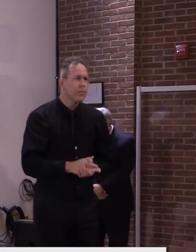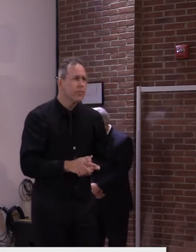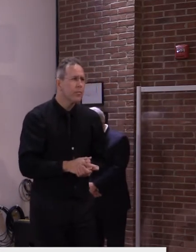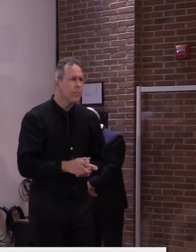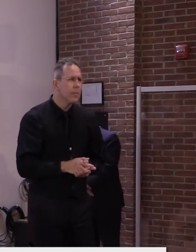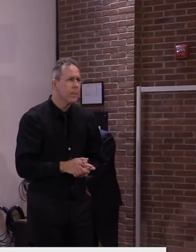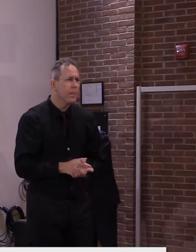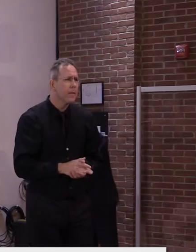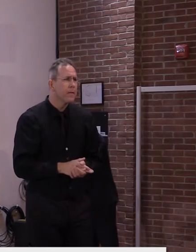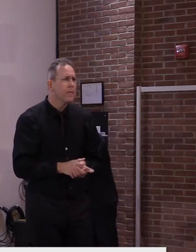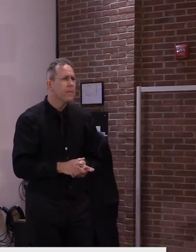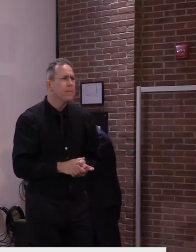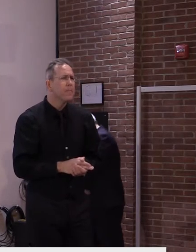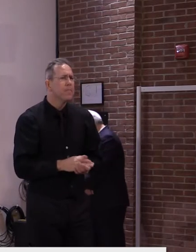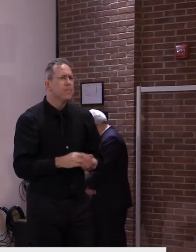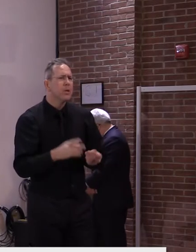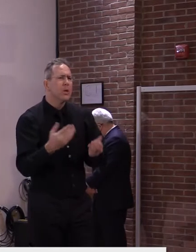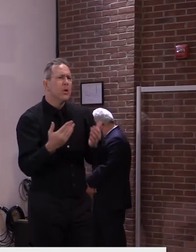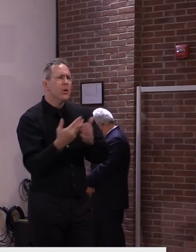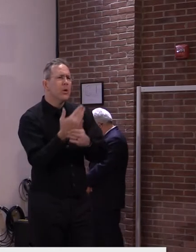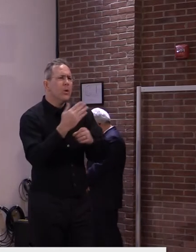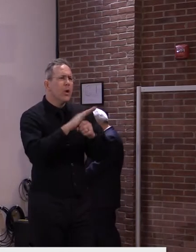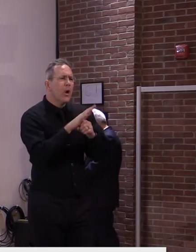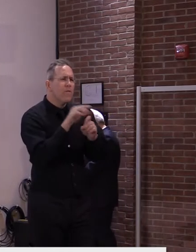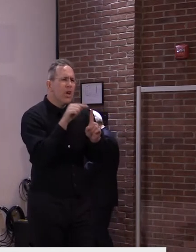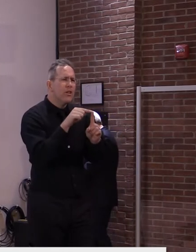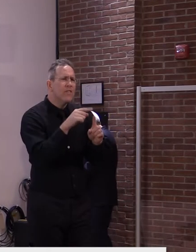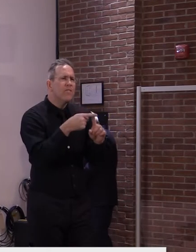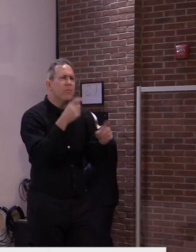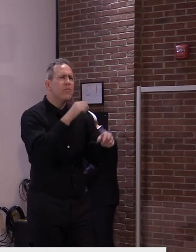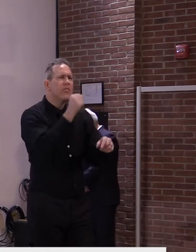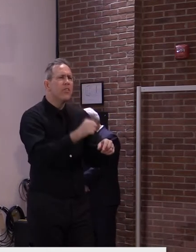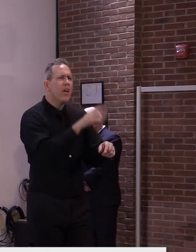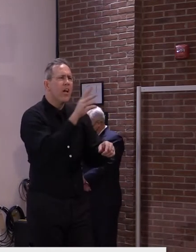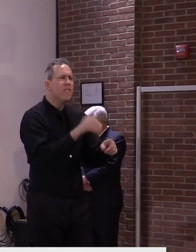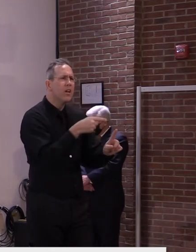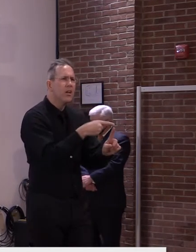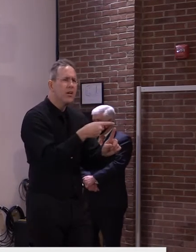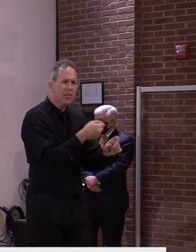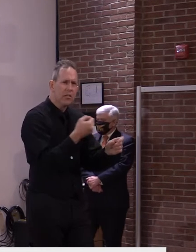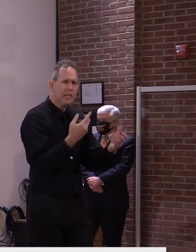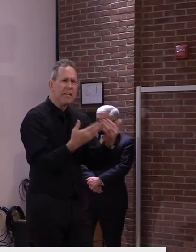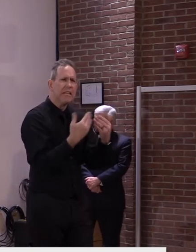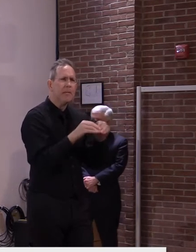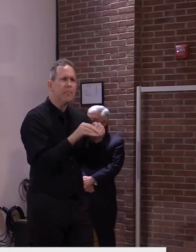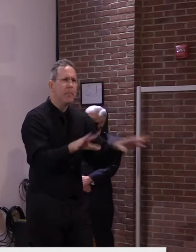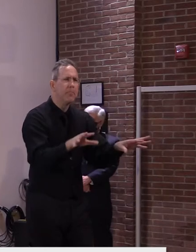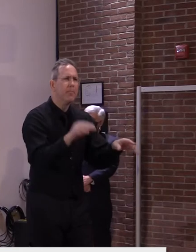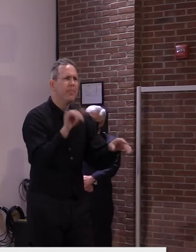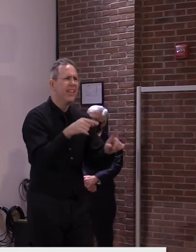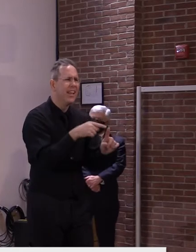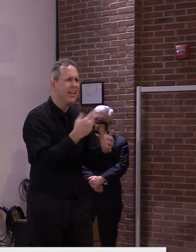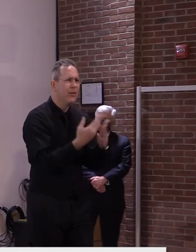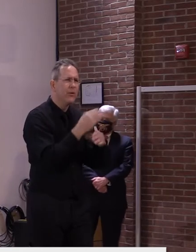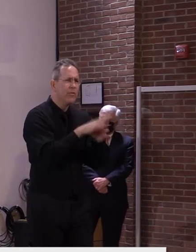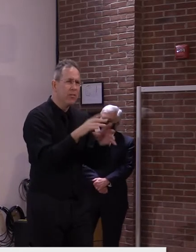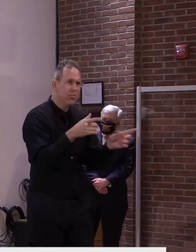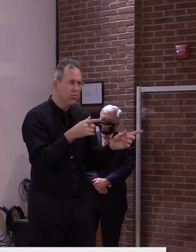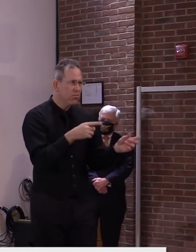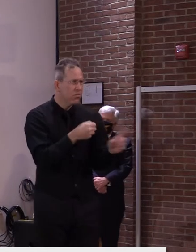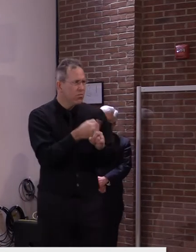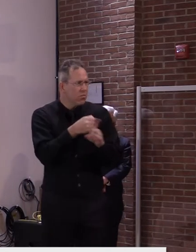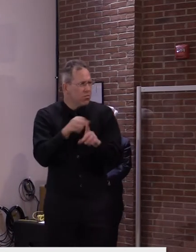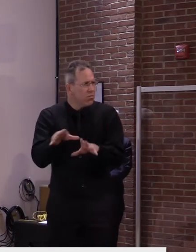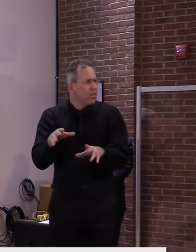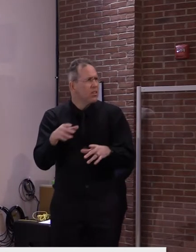from South Africa arriving in this country, would you advise Vermonters to take even more precautions, like wearing double